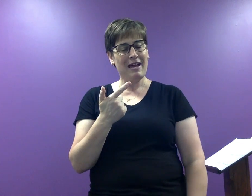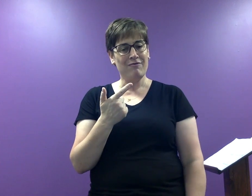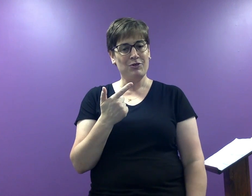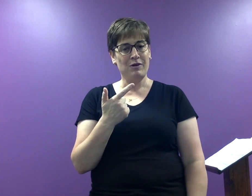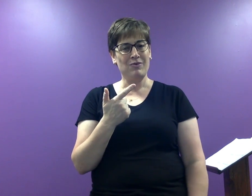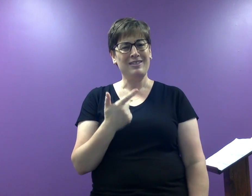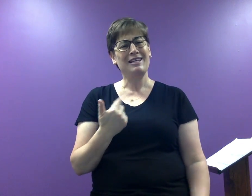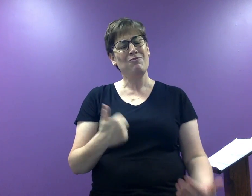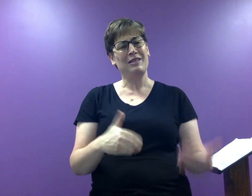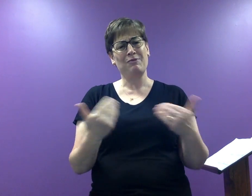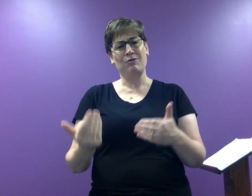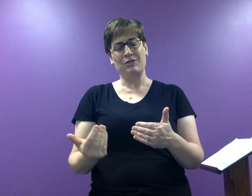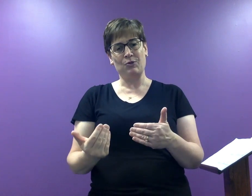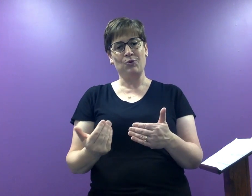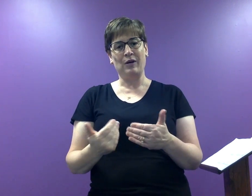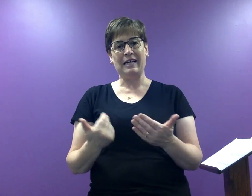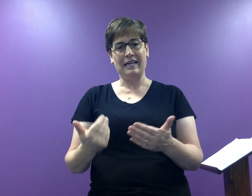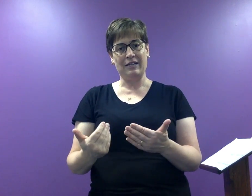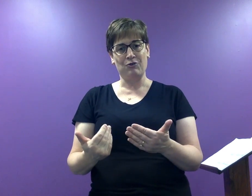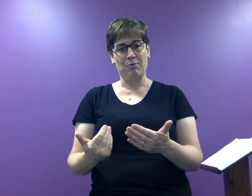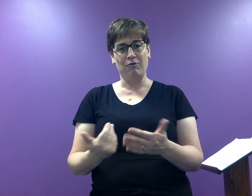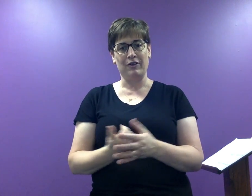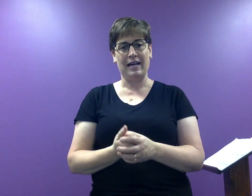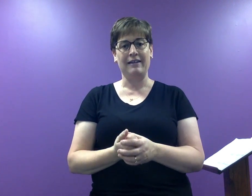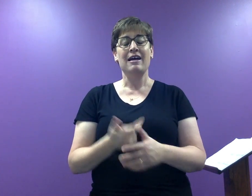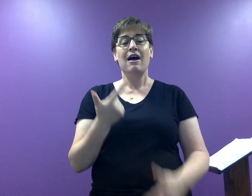for 21 because I don't want them going to school and getting in trouble for that.